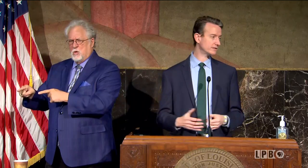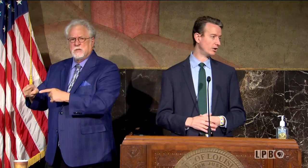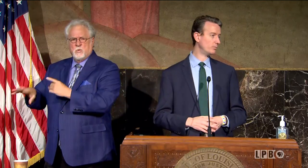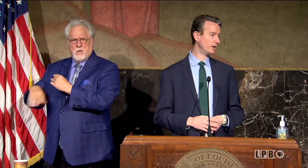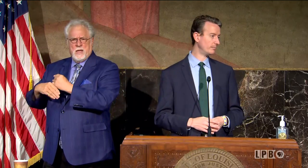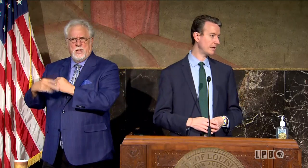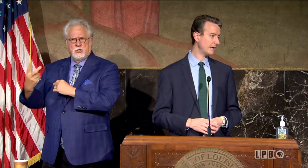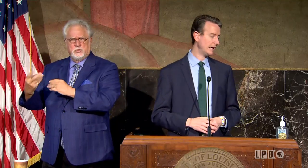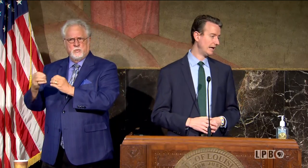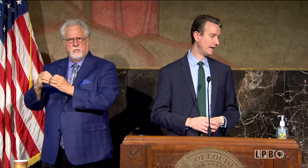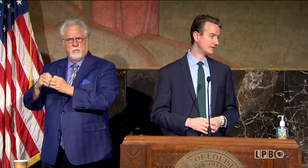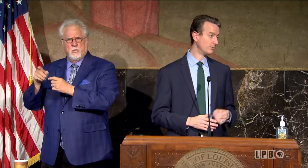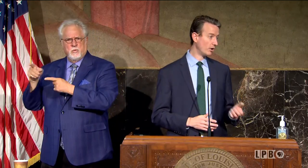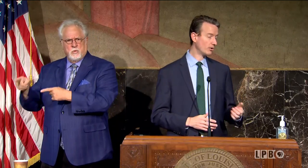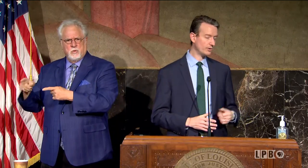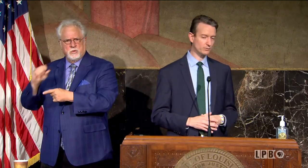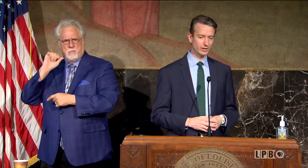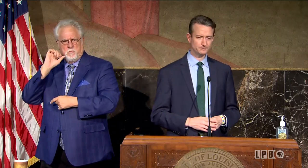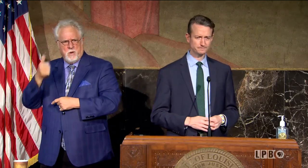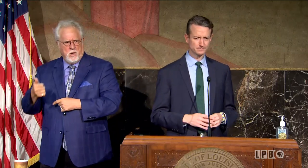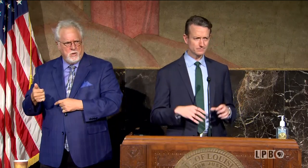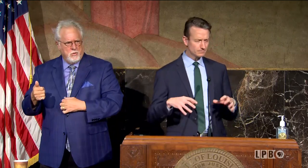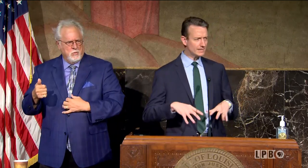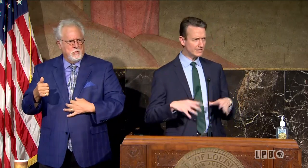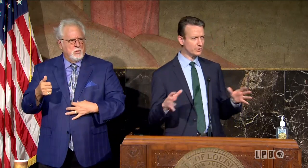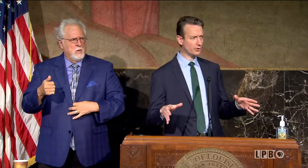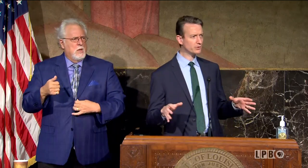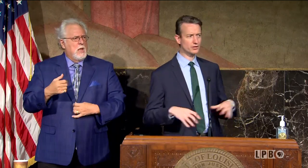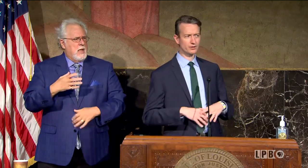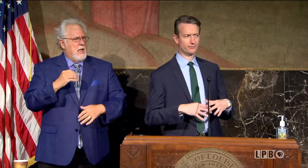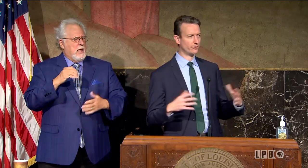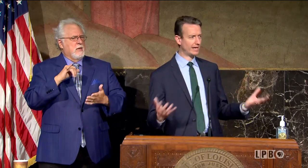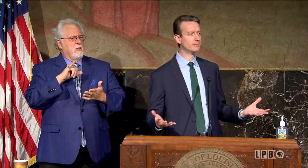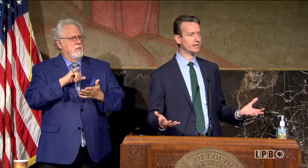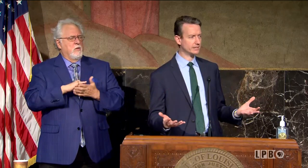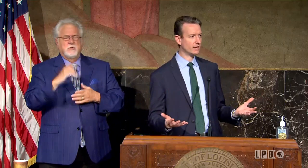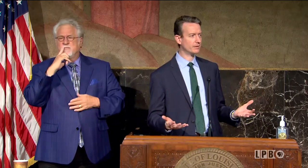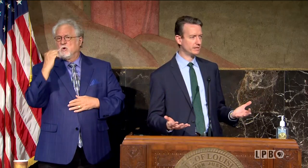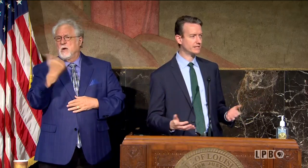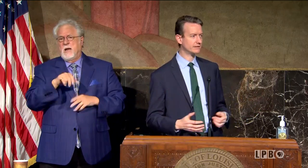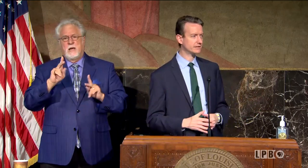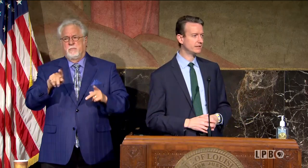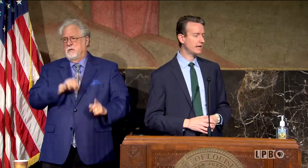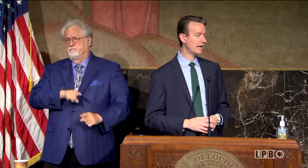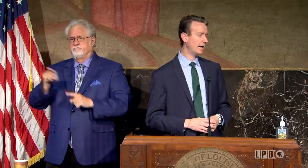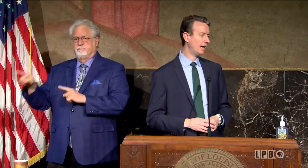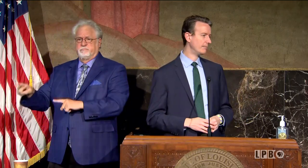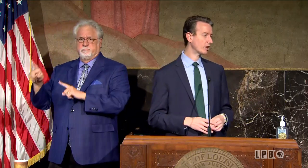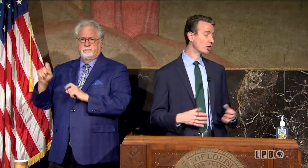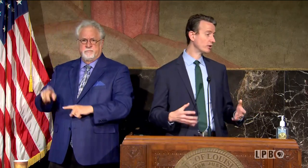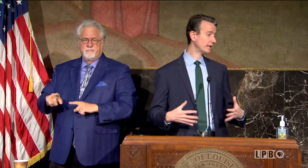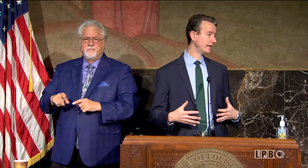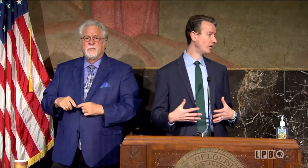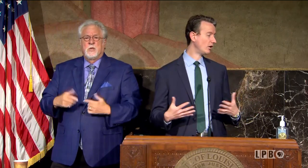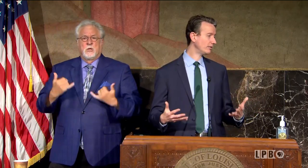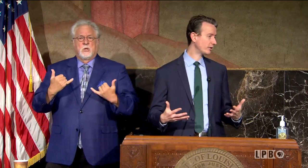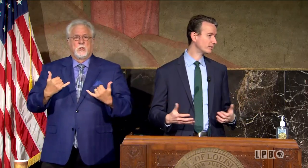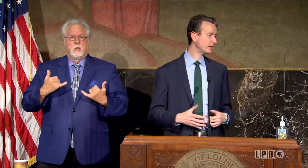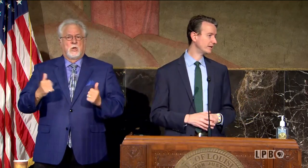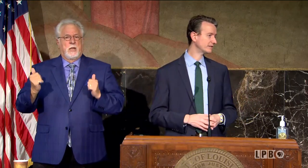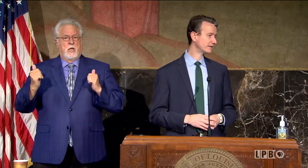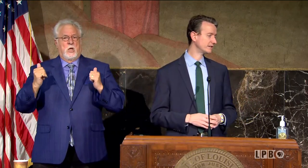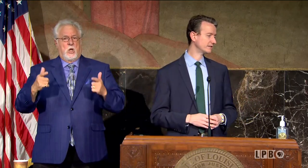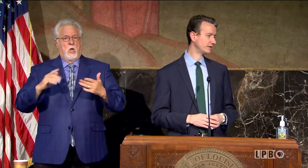additional ones that open up tomorrow as well. And so those are for anybody to come and be tested. Currently, all